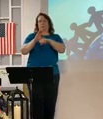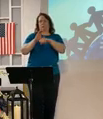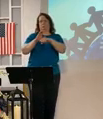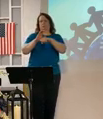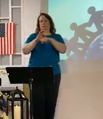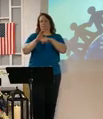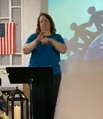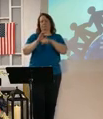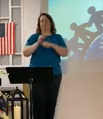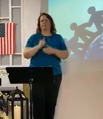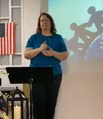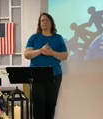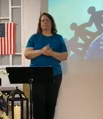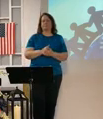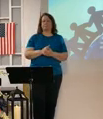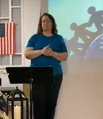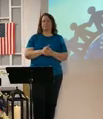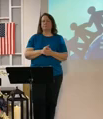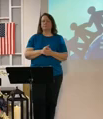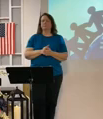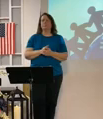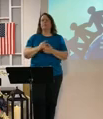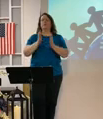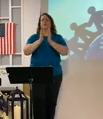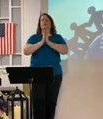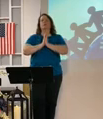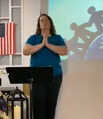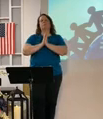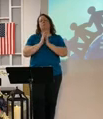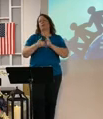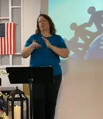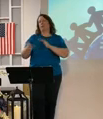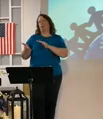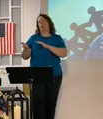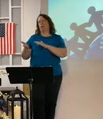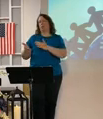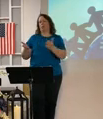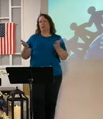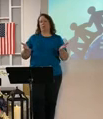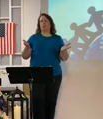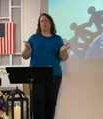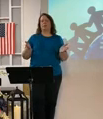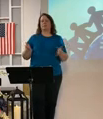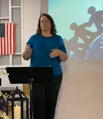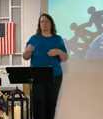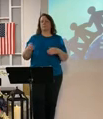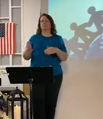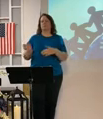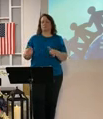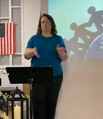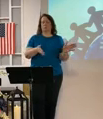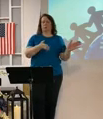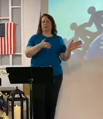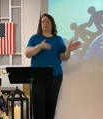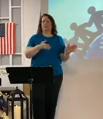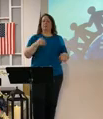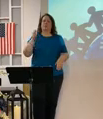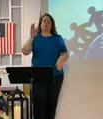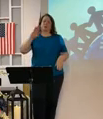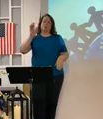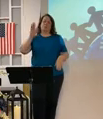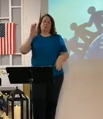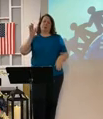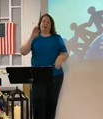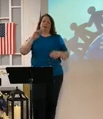100%. And then just pray that everything else would fall into place, ending my lease, selling my car, saying goodbyes to friends and